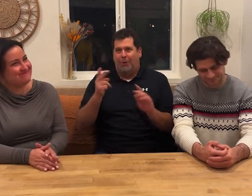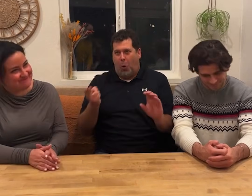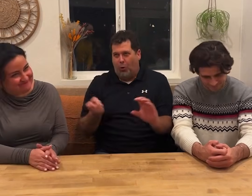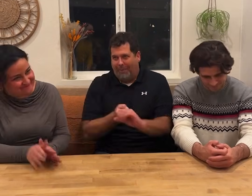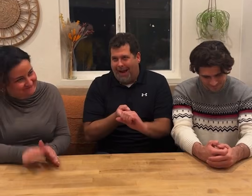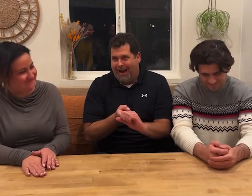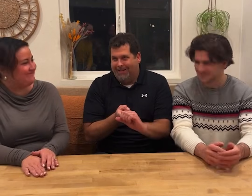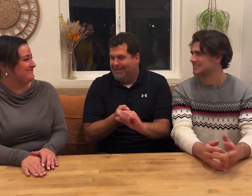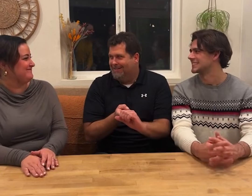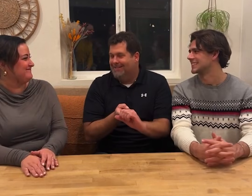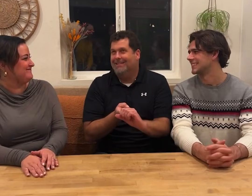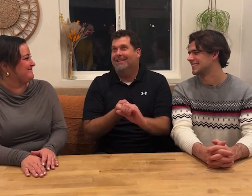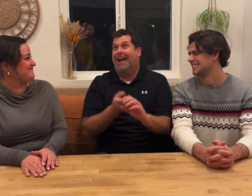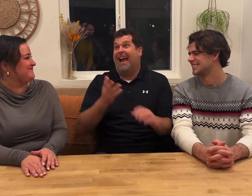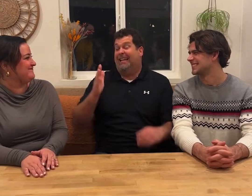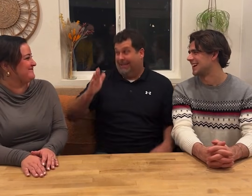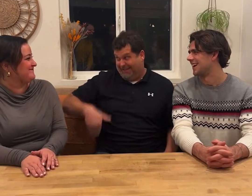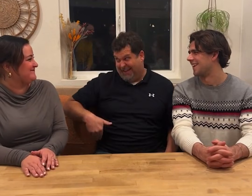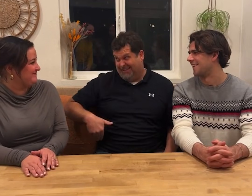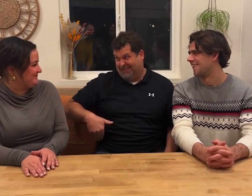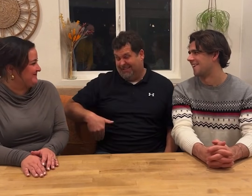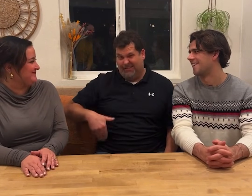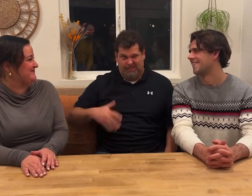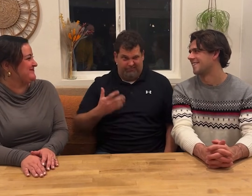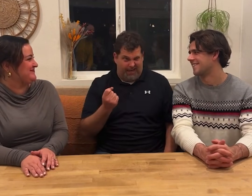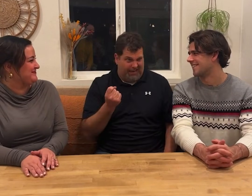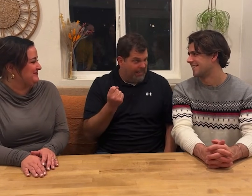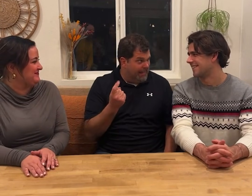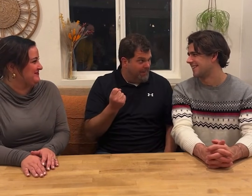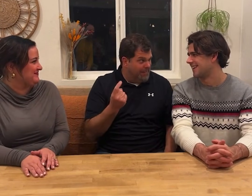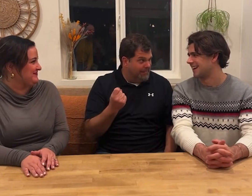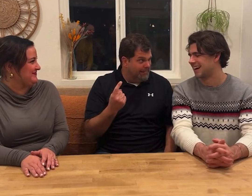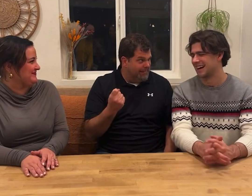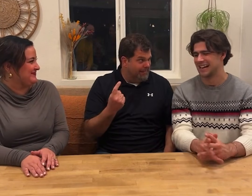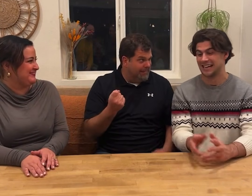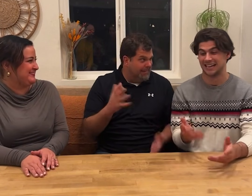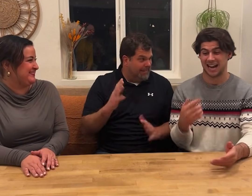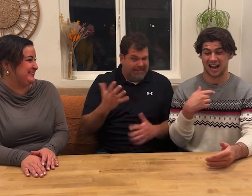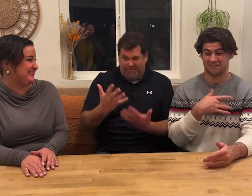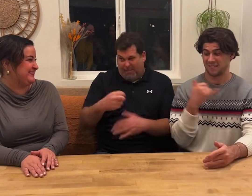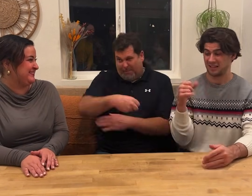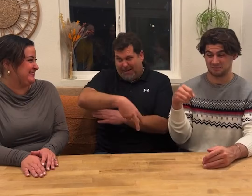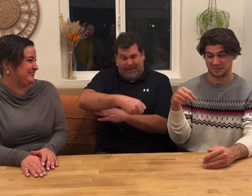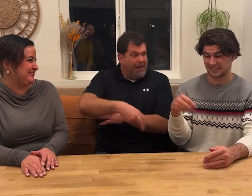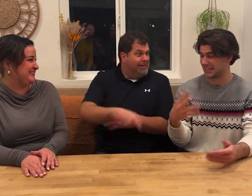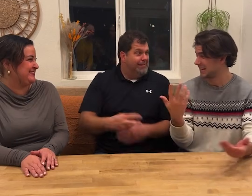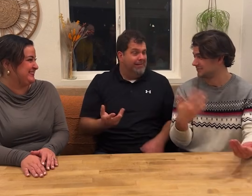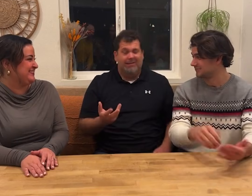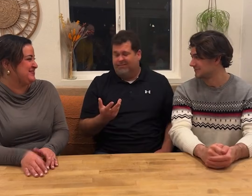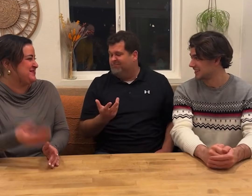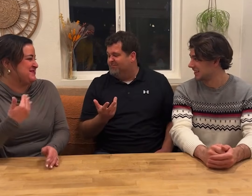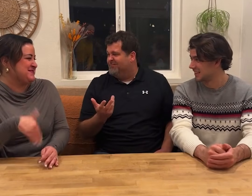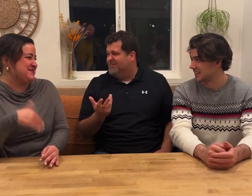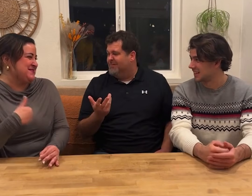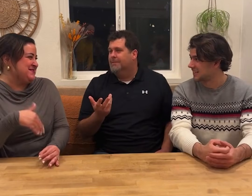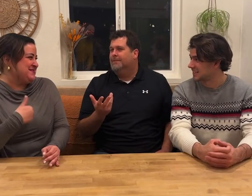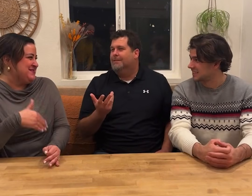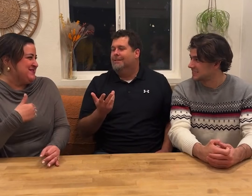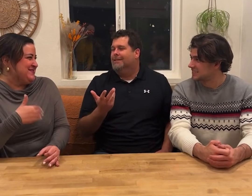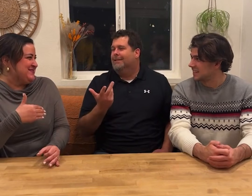also in the evening. People are in bed. They're not out. It was late. I mean, at that point, what was it, 11 o'clock? I mean, it felt like midnight. It was probably midnight at that point, so there